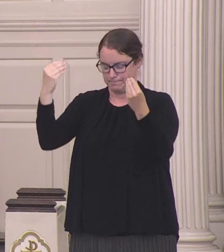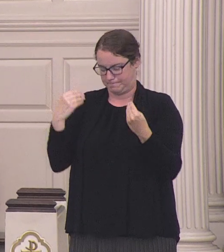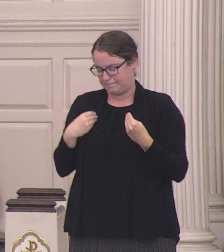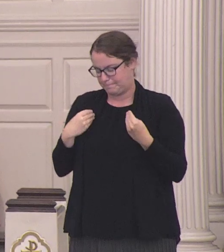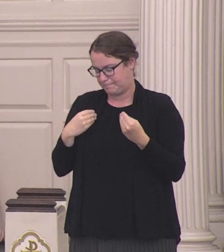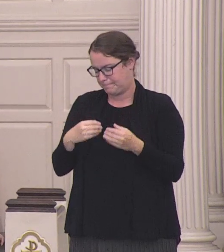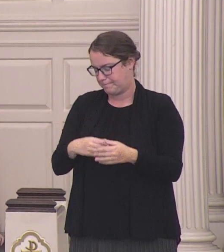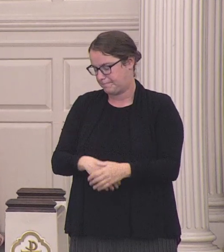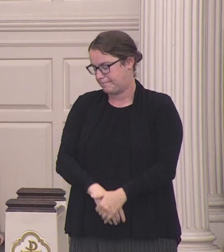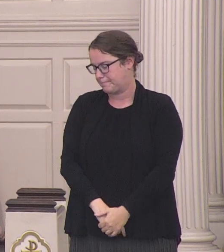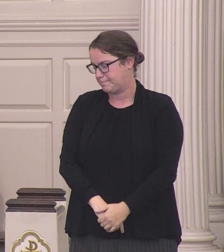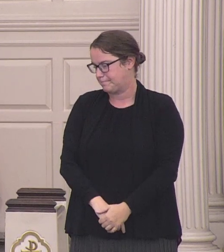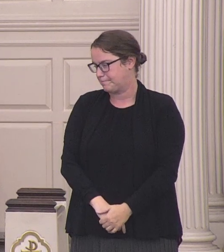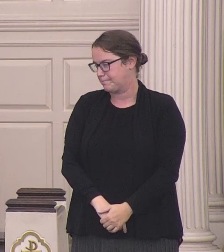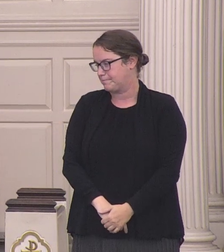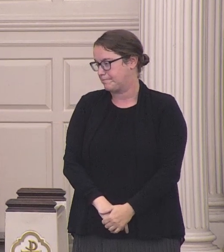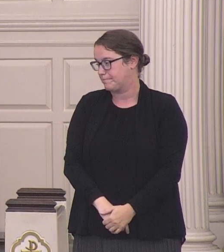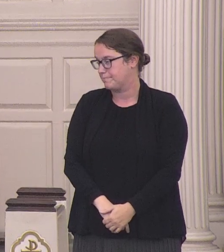salvation.